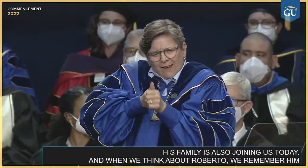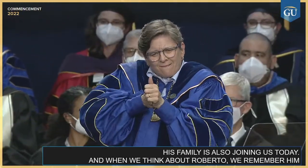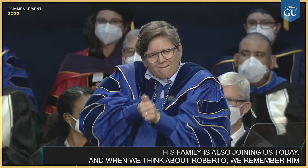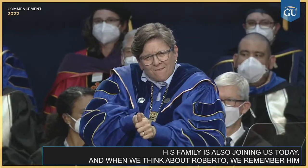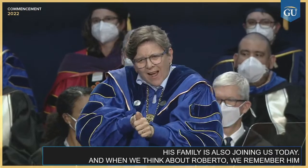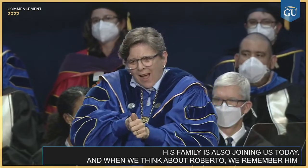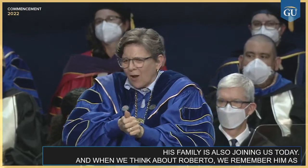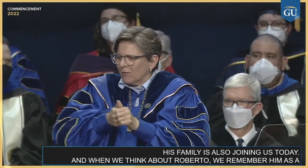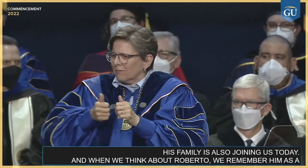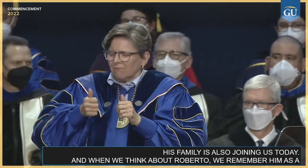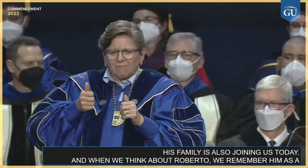really understood